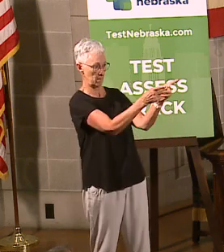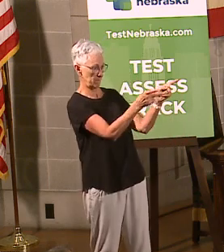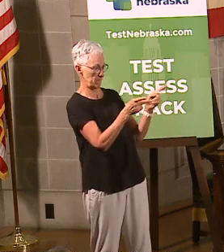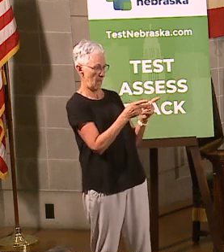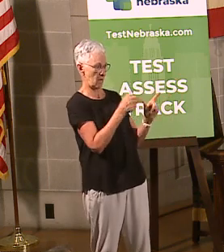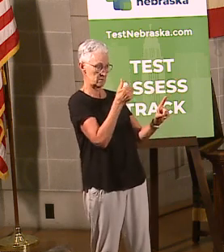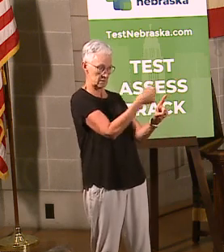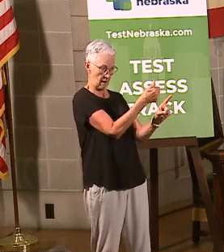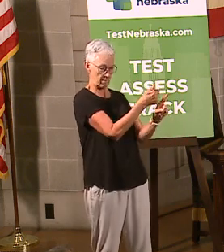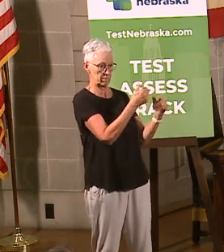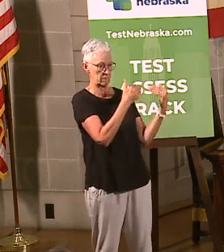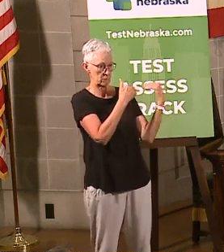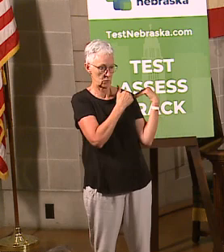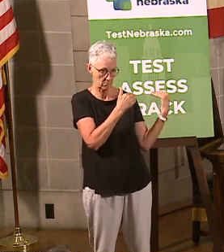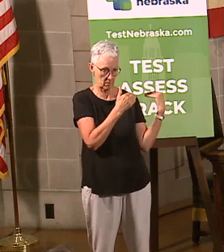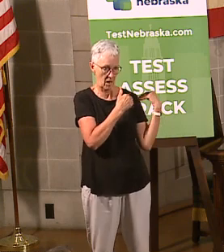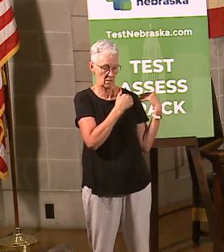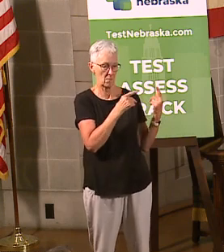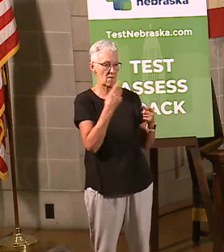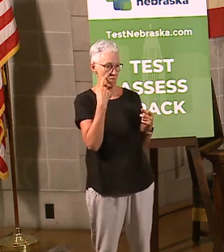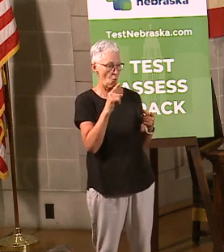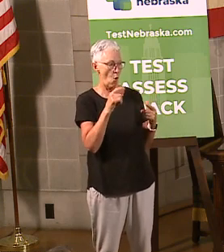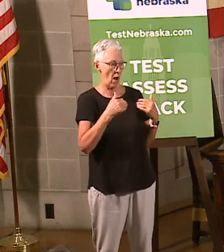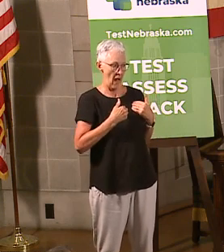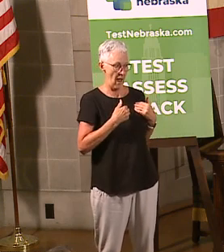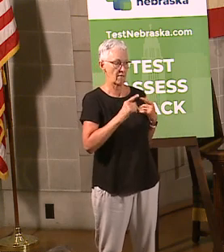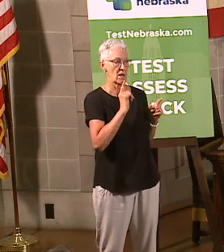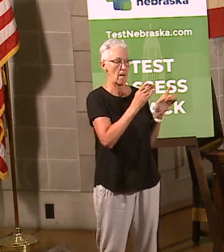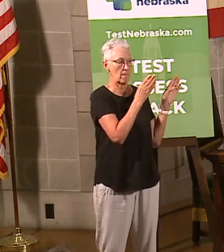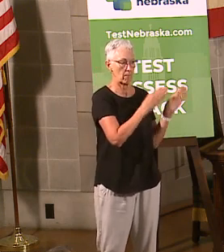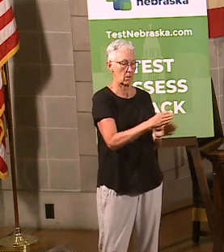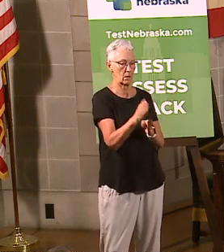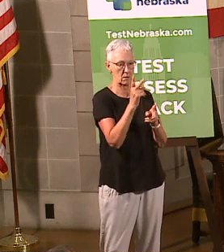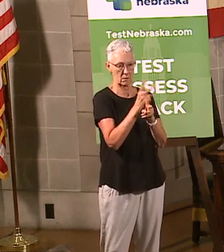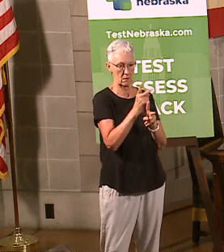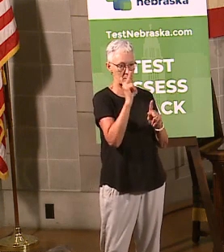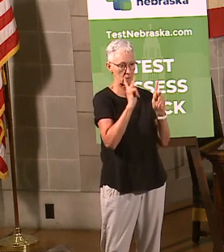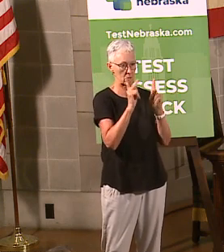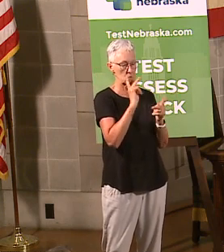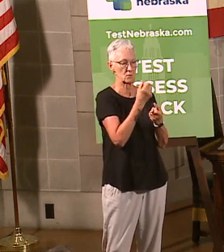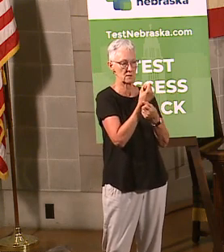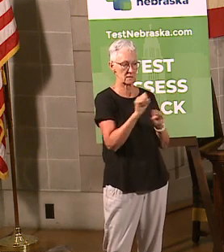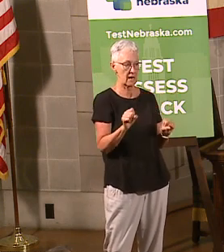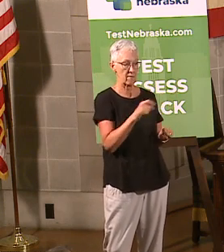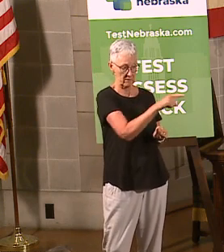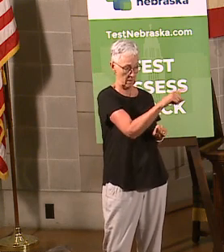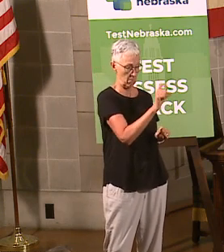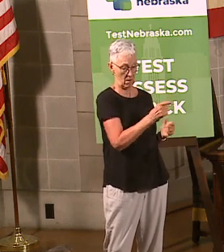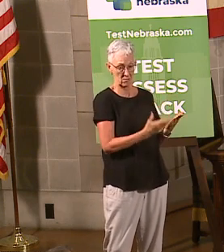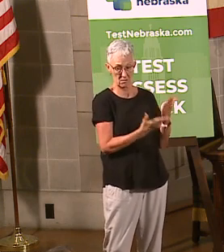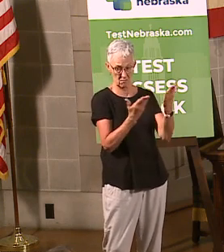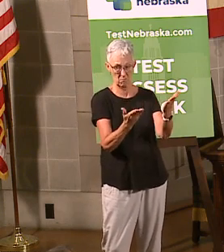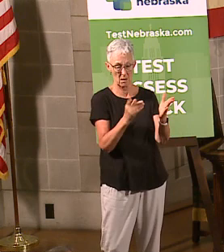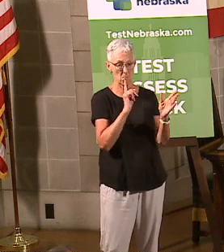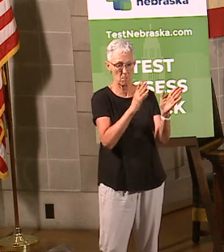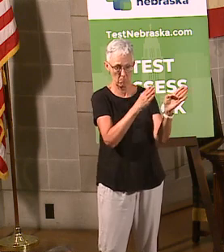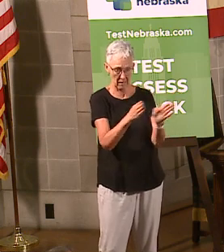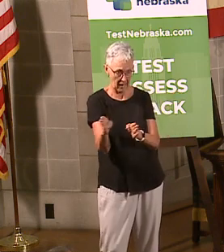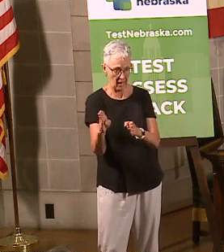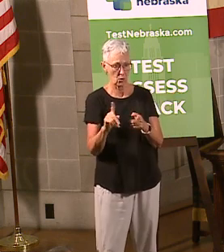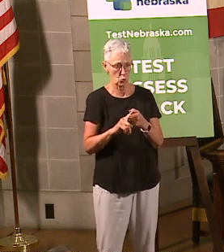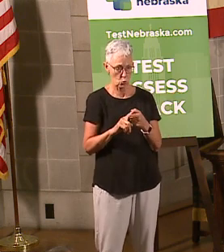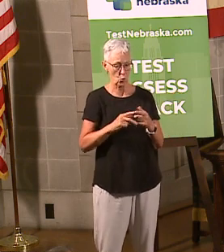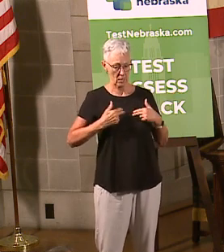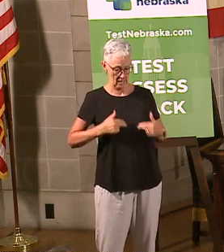have to go to their local public health director and get a plan signed off on before they can actually be in operation. So so this is